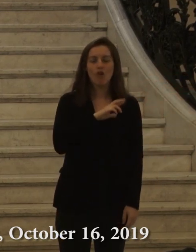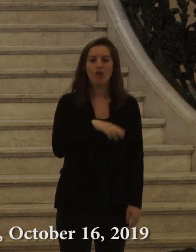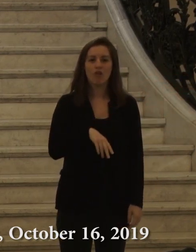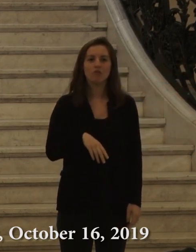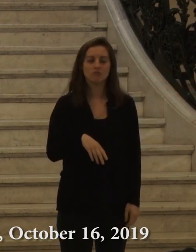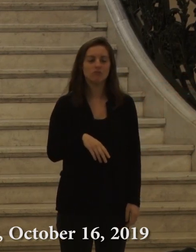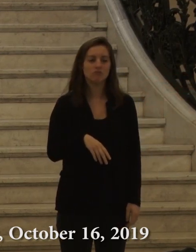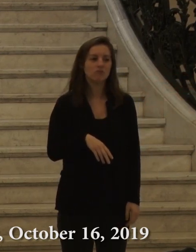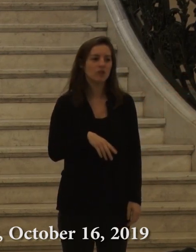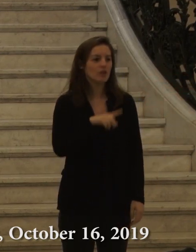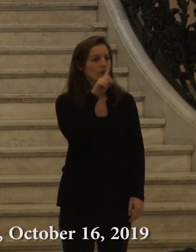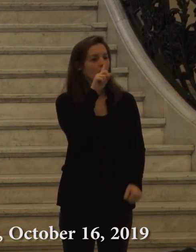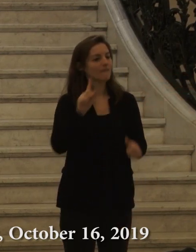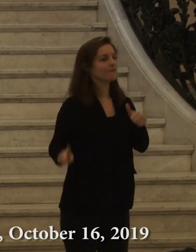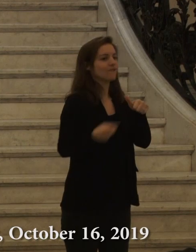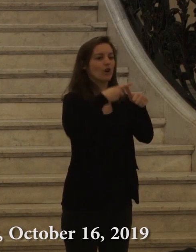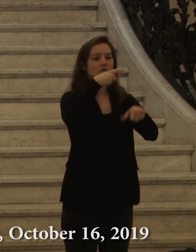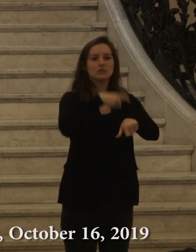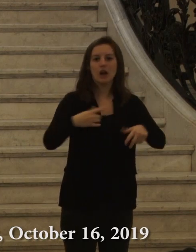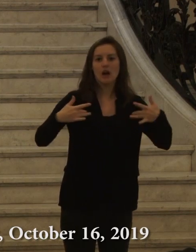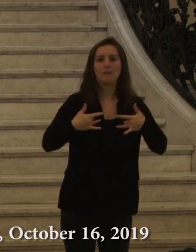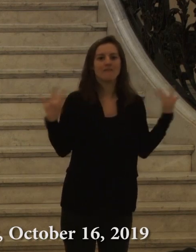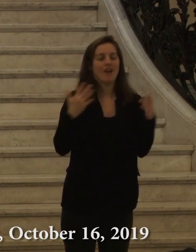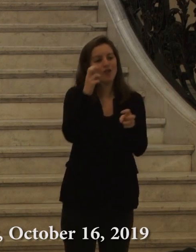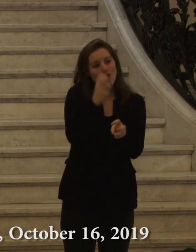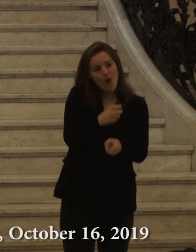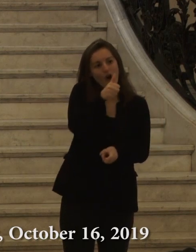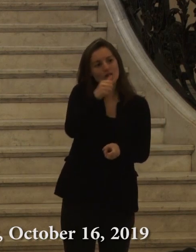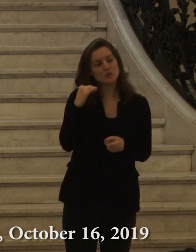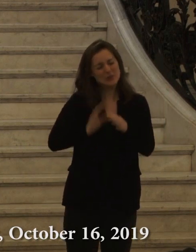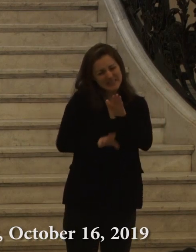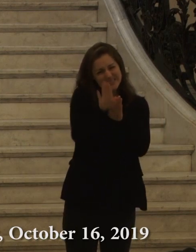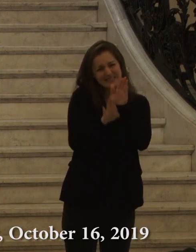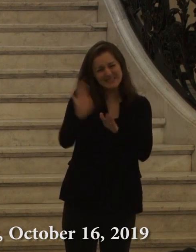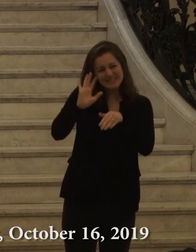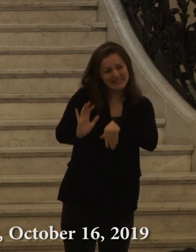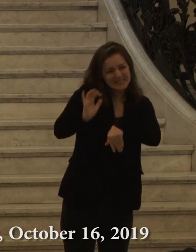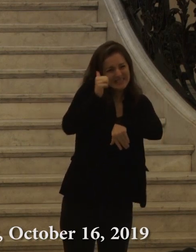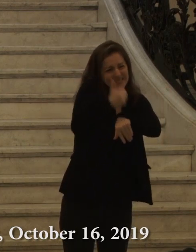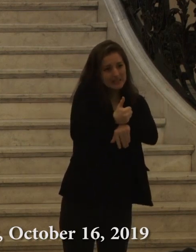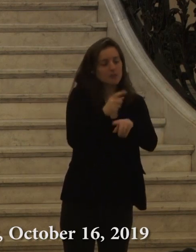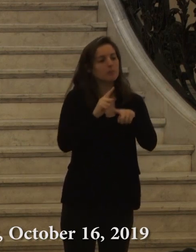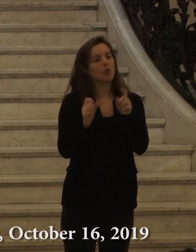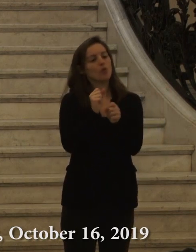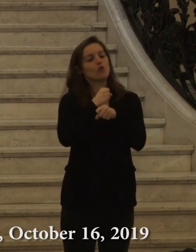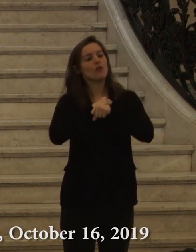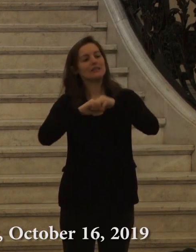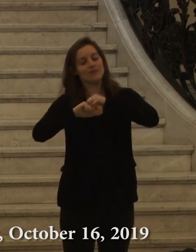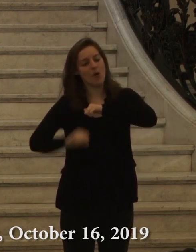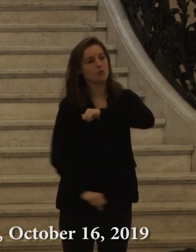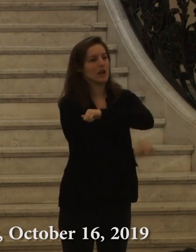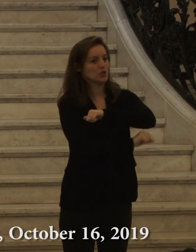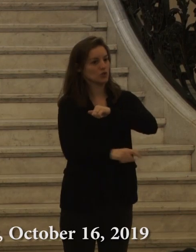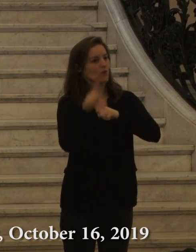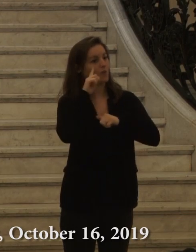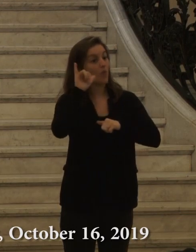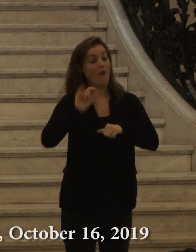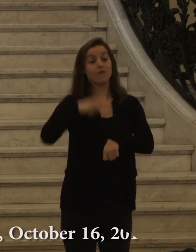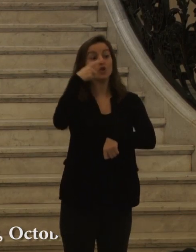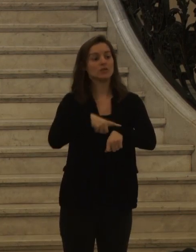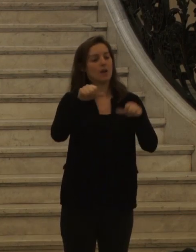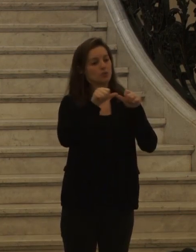The first event is the hardest event to put together, but it creates that foundation for the first to not be the last. So I really do want to give a shout